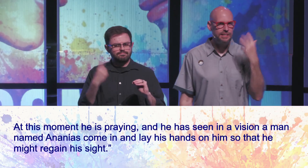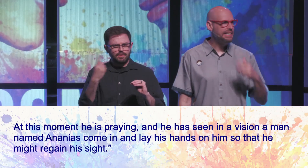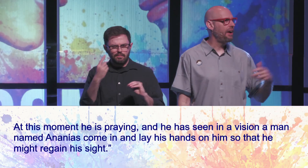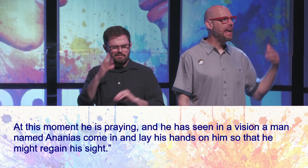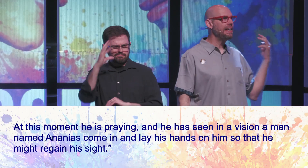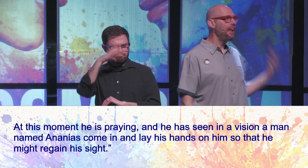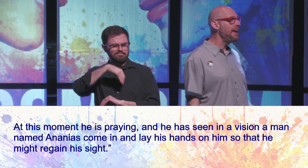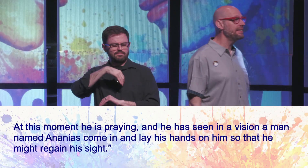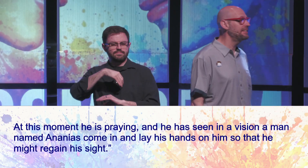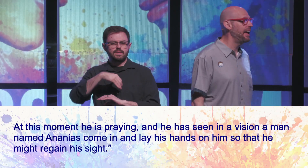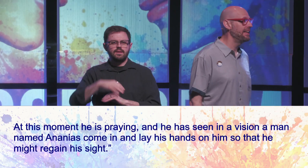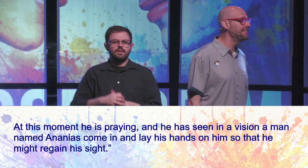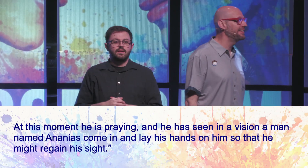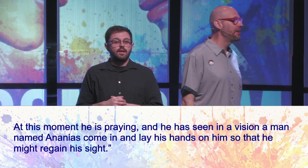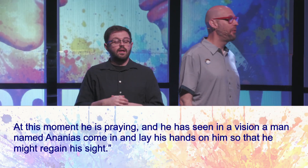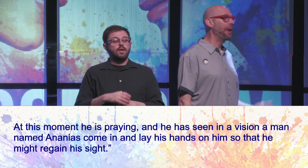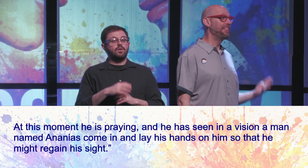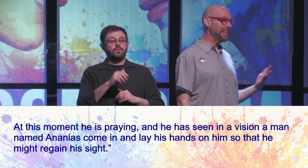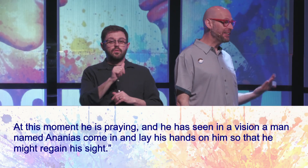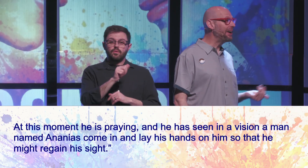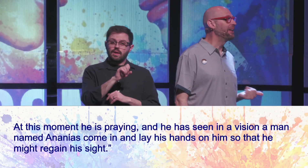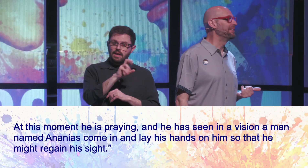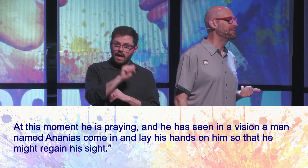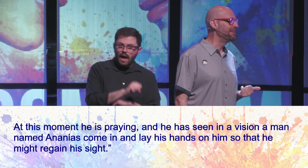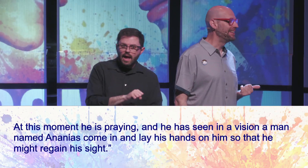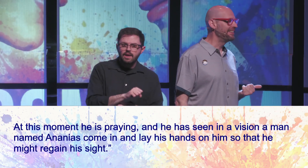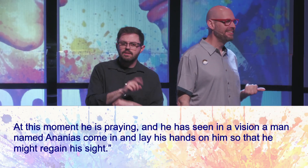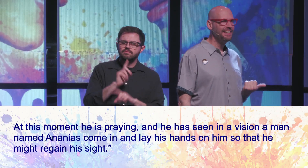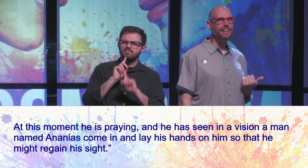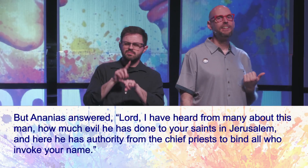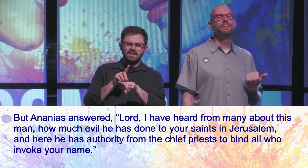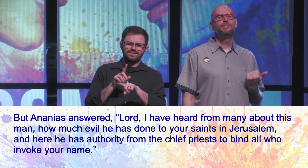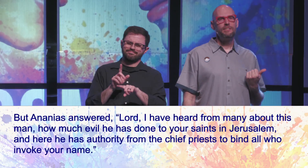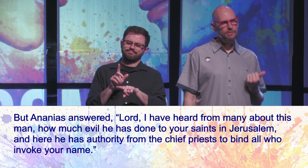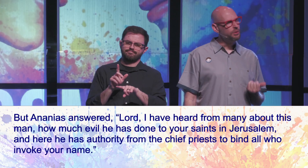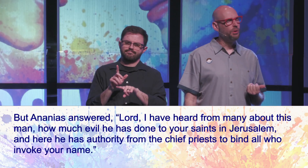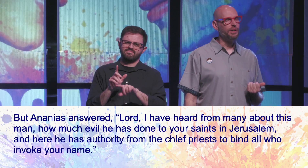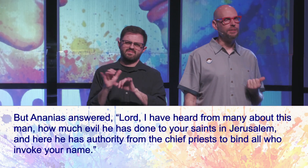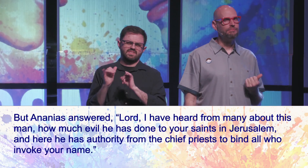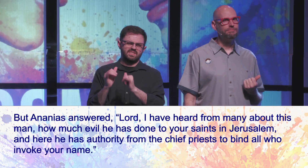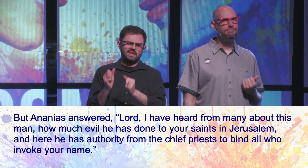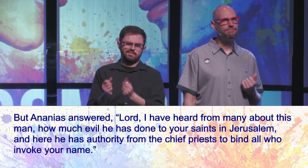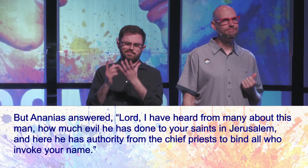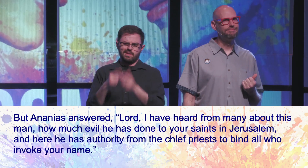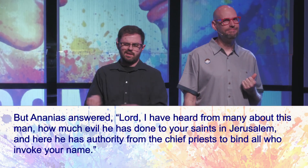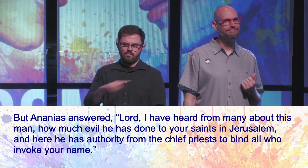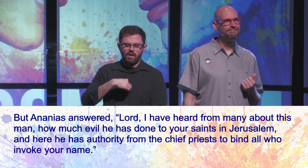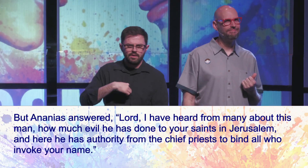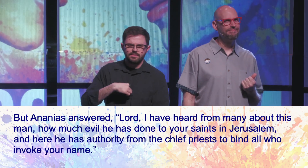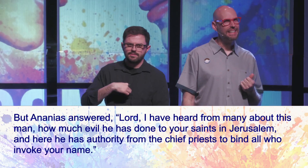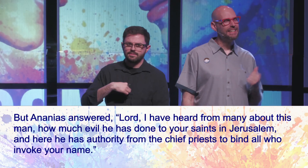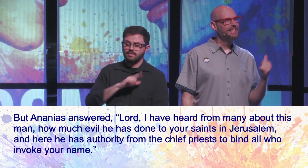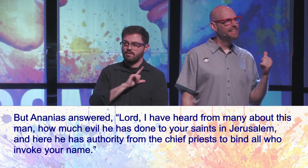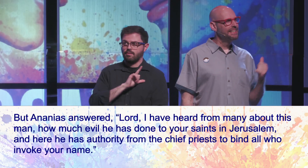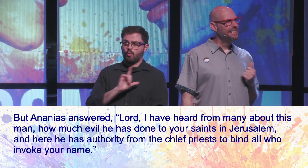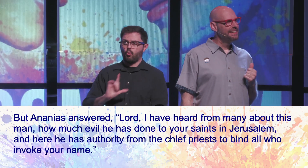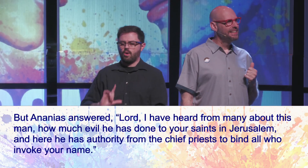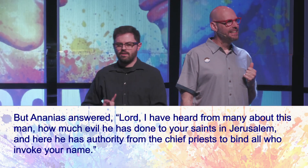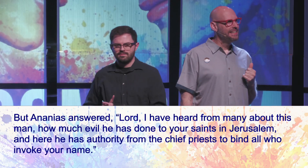hears Jesus. Now, Ananias says what I think a lot of us would. Lord,